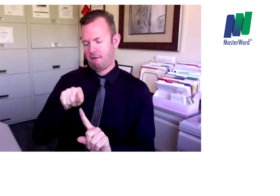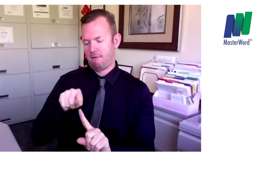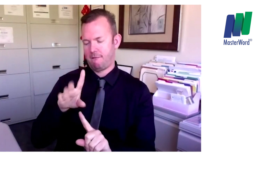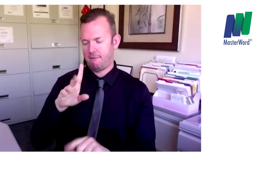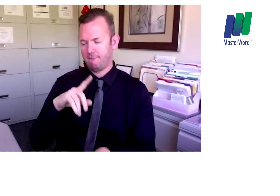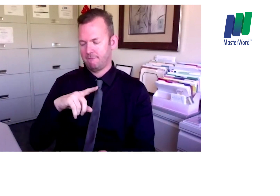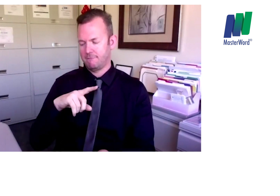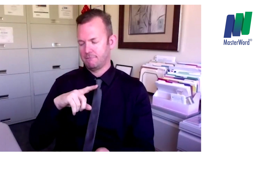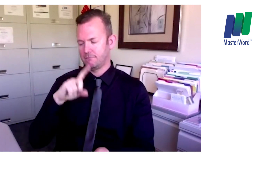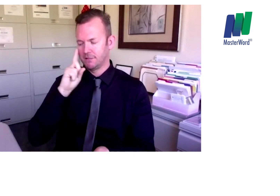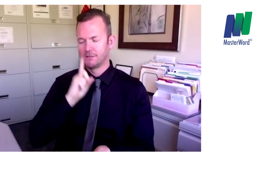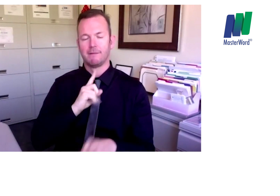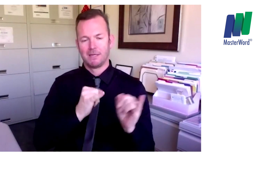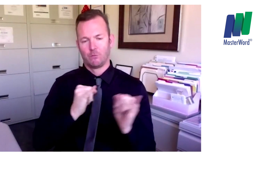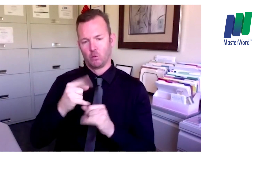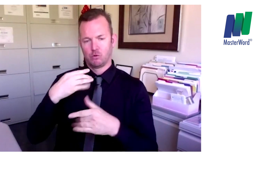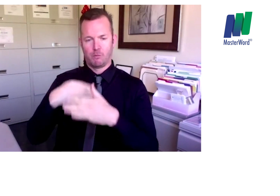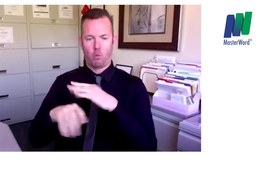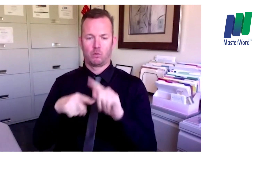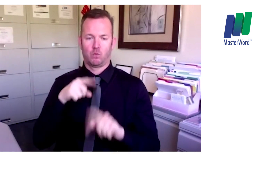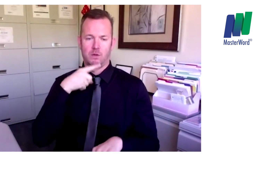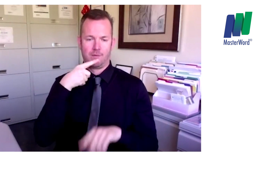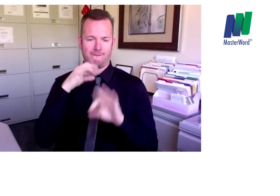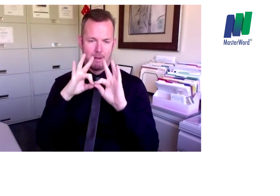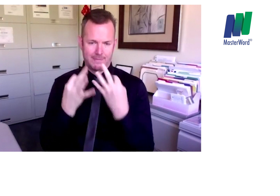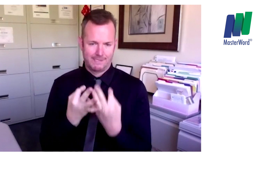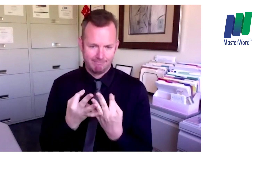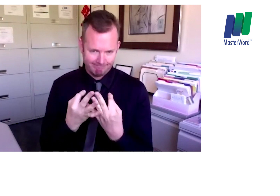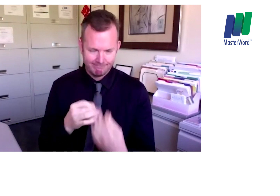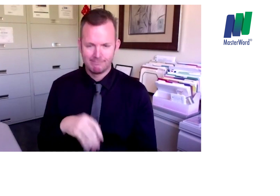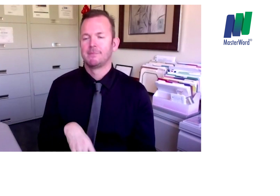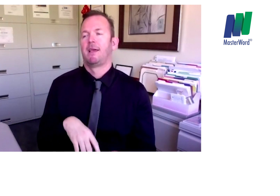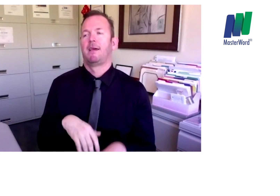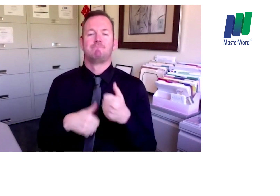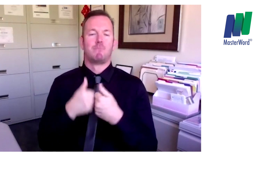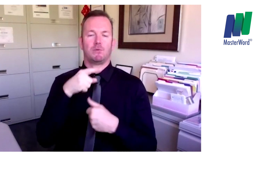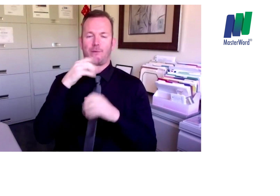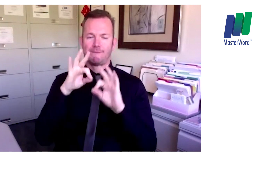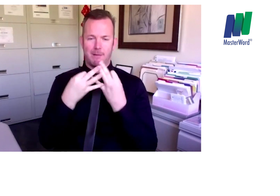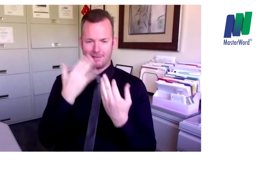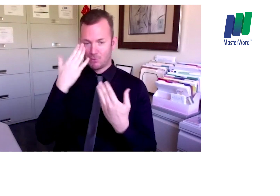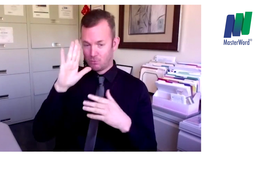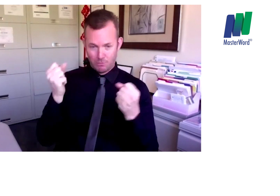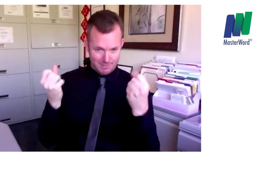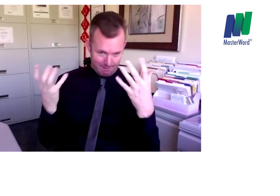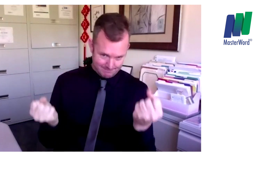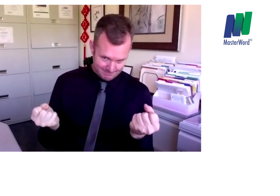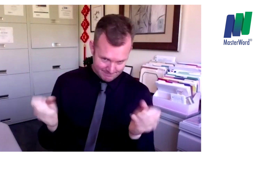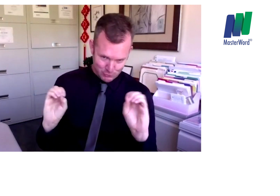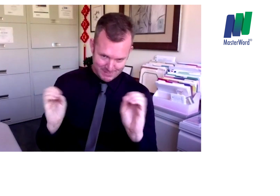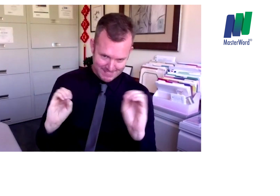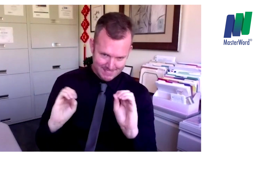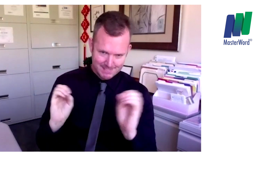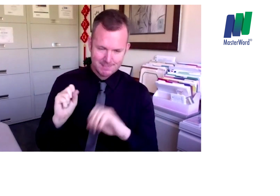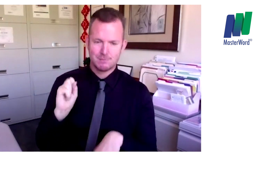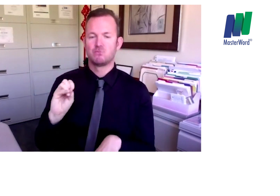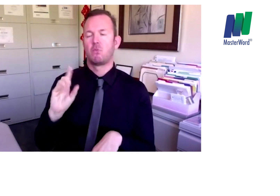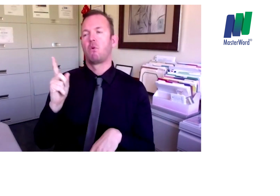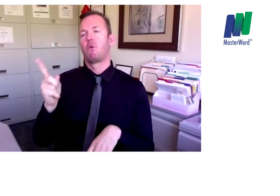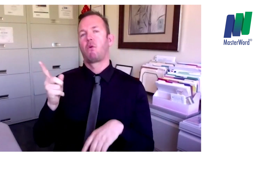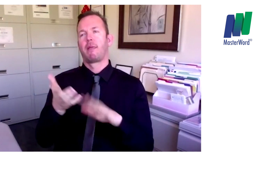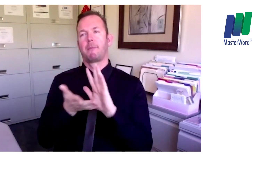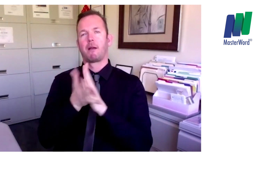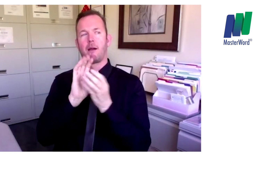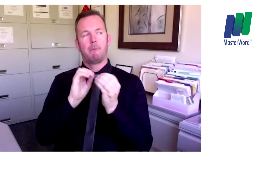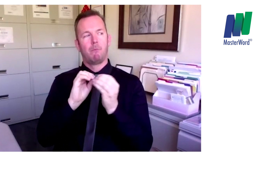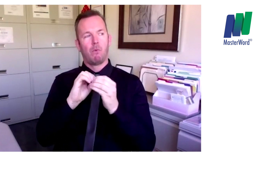over 90%, I'll start with this, of deaf individuals are born to families that are not deaf and who don't actually